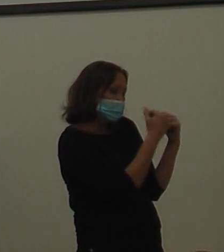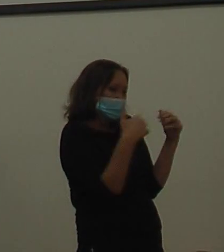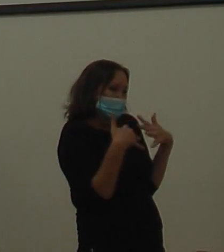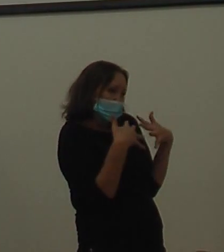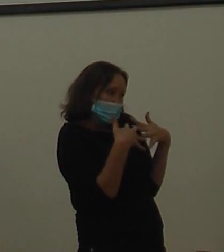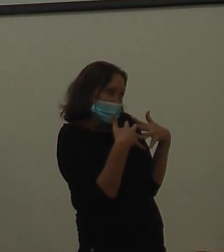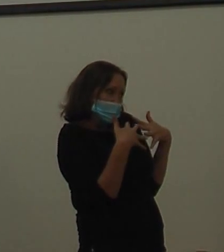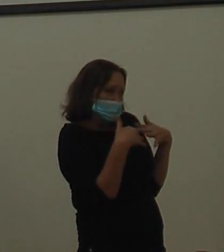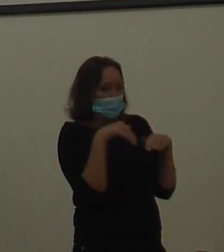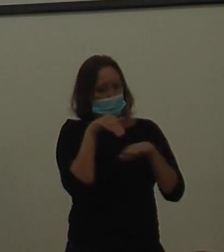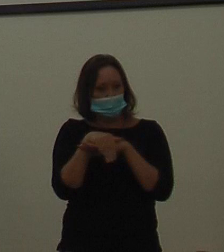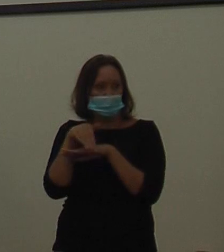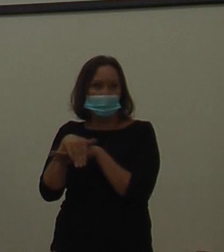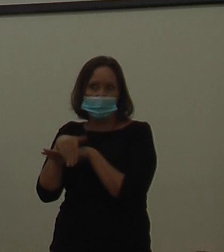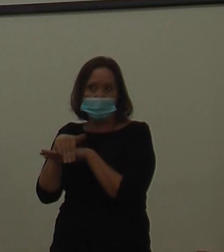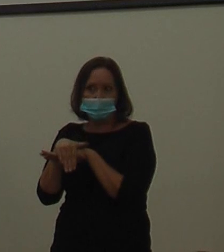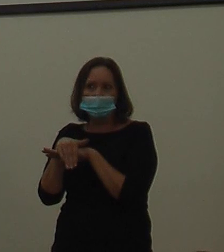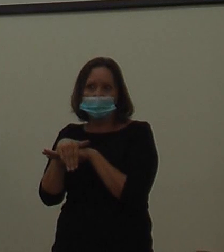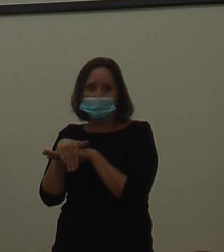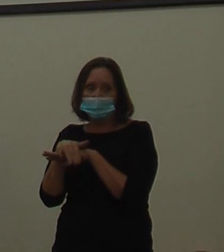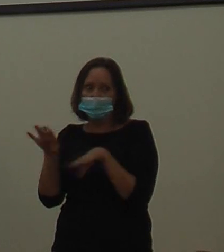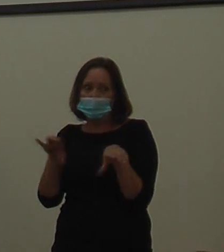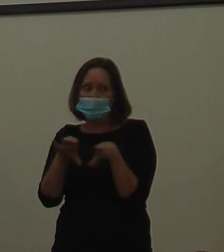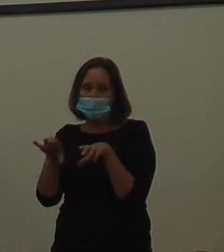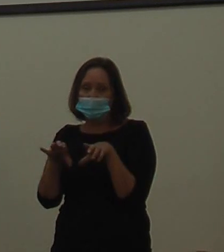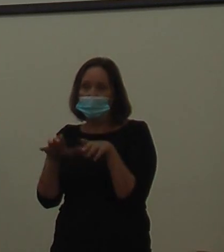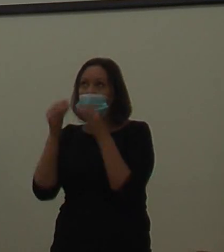See, Gideon was still dealing with some fear.